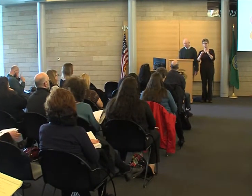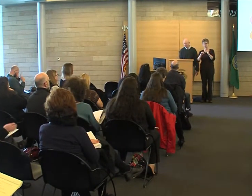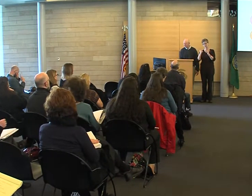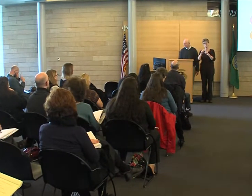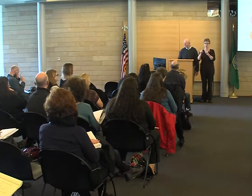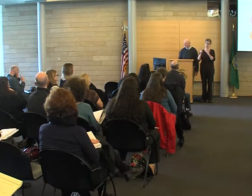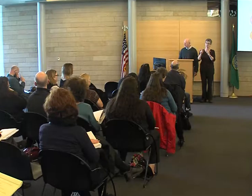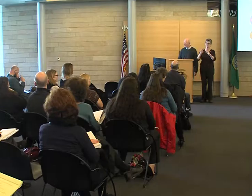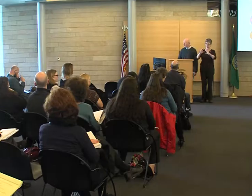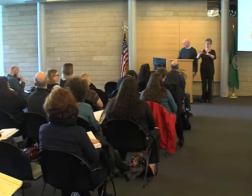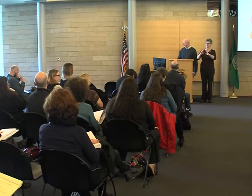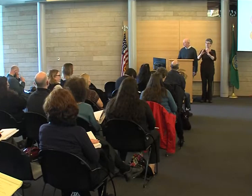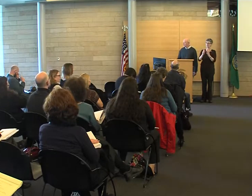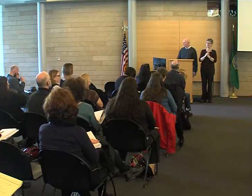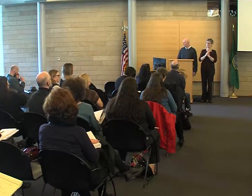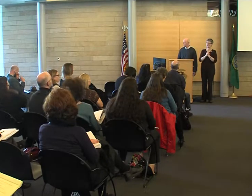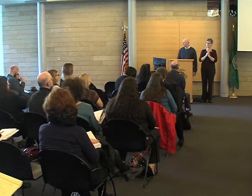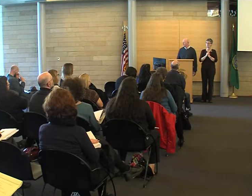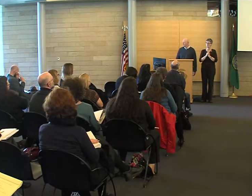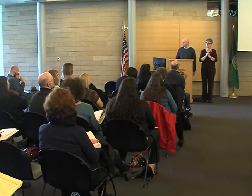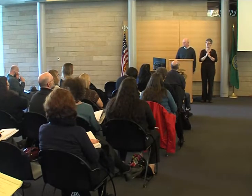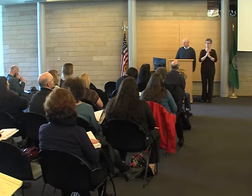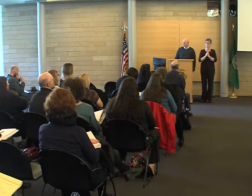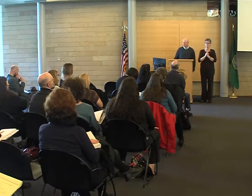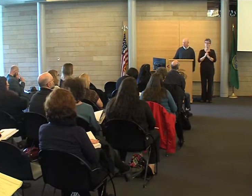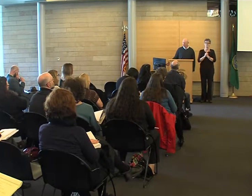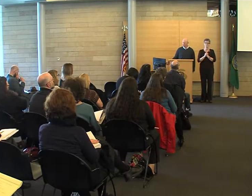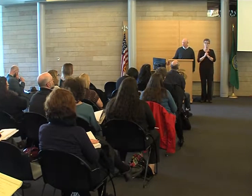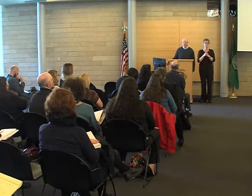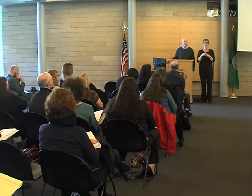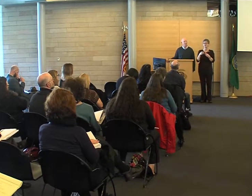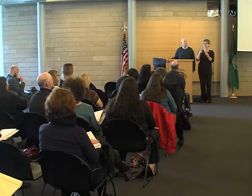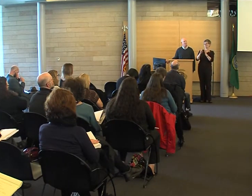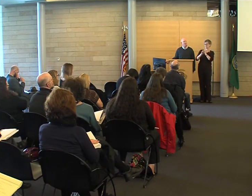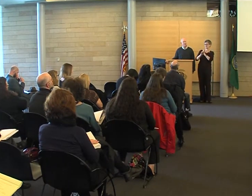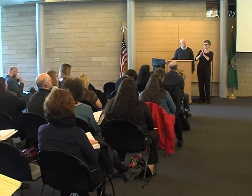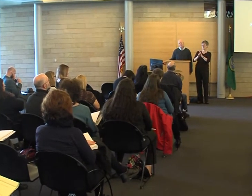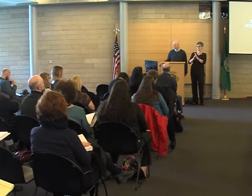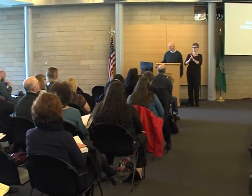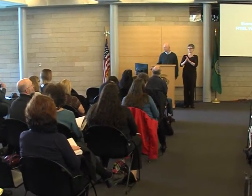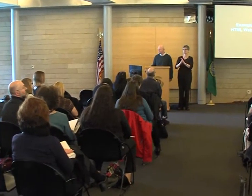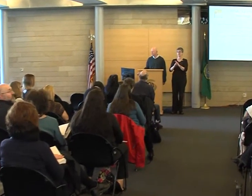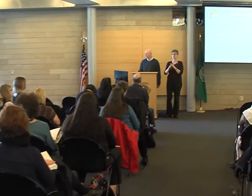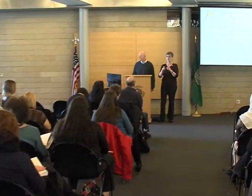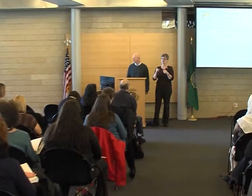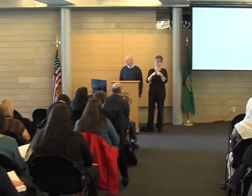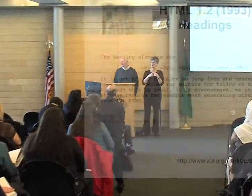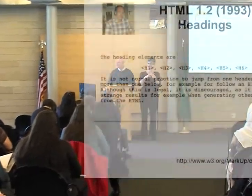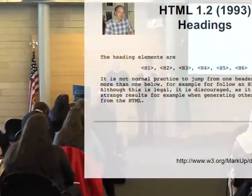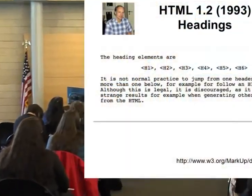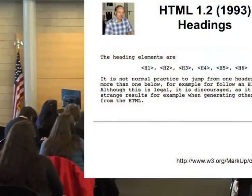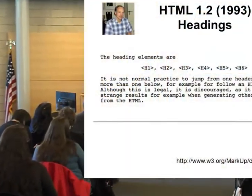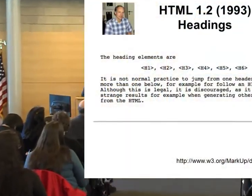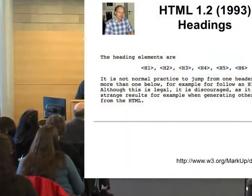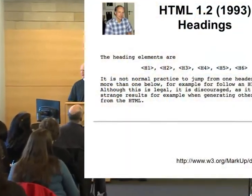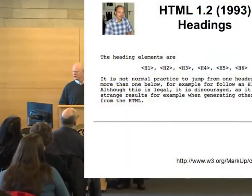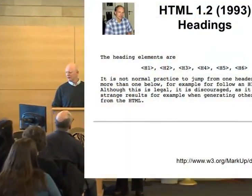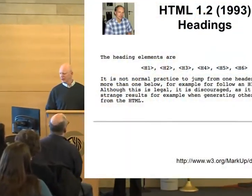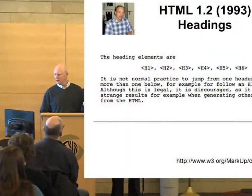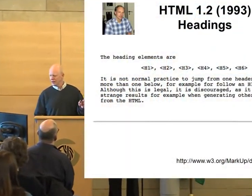How many of you are involved in accessibility standards groups? Okay, quite a few hands go up there, so that's great.